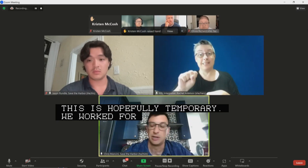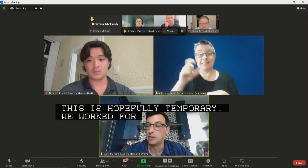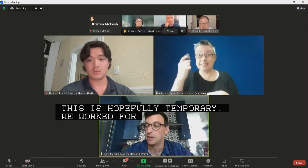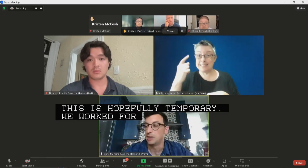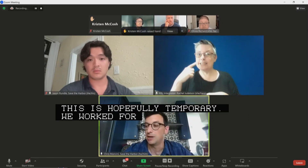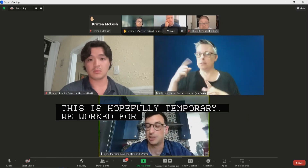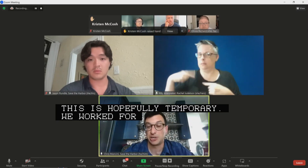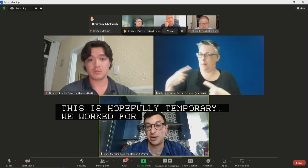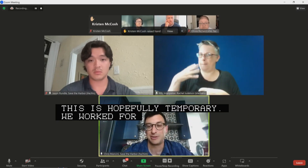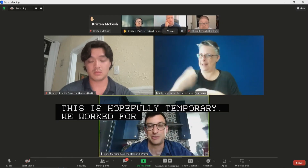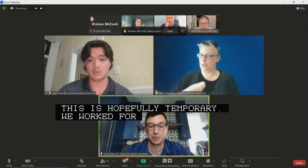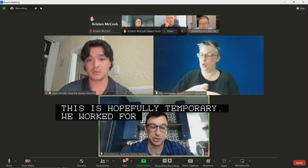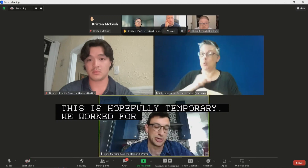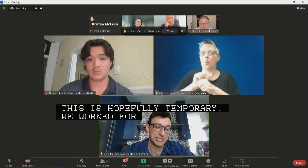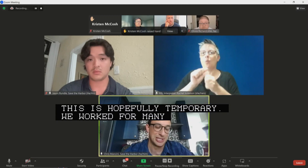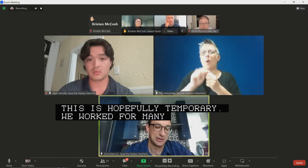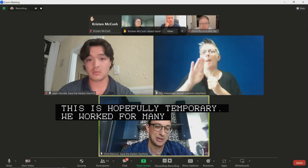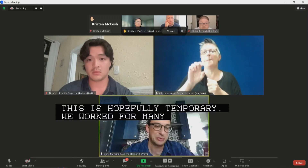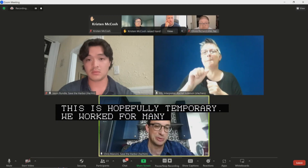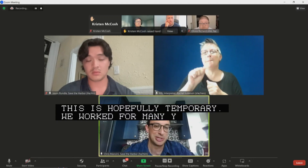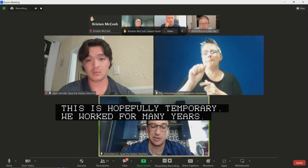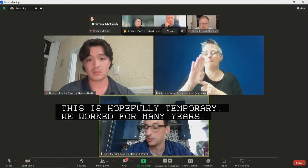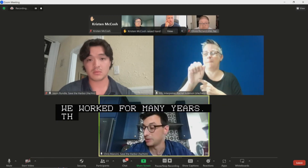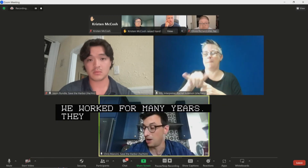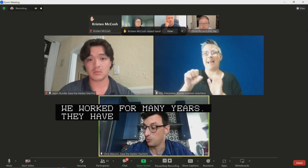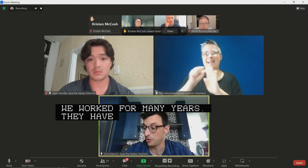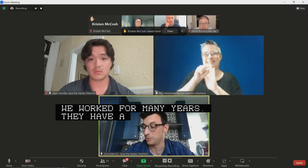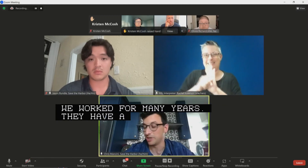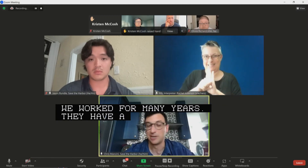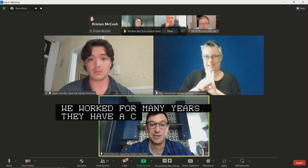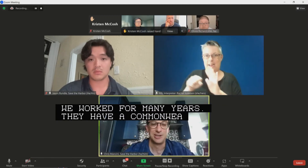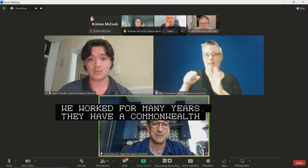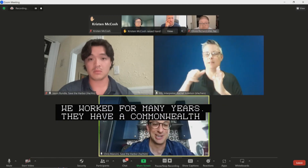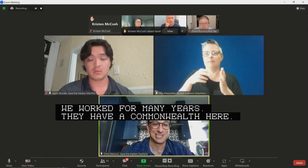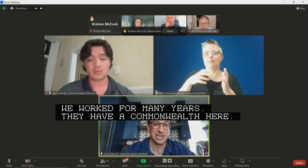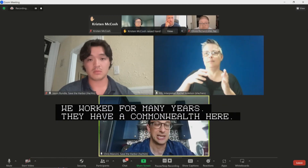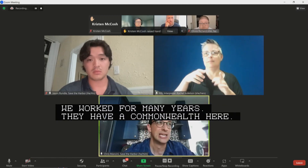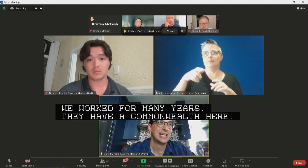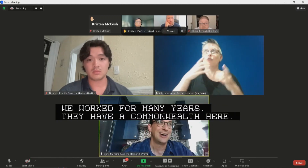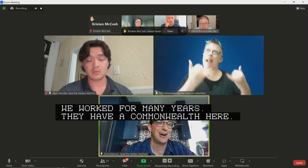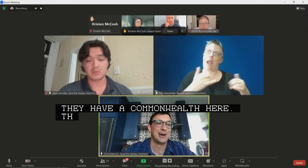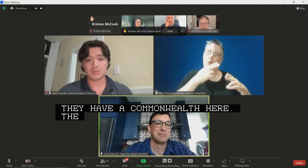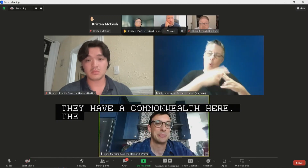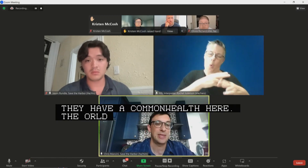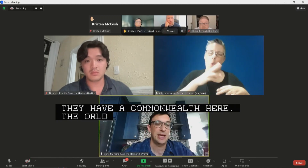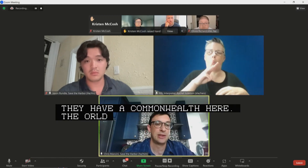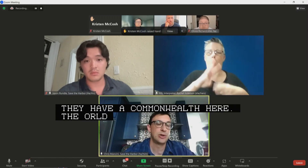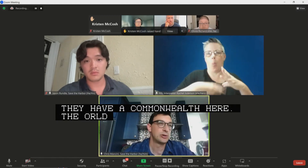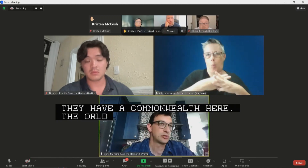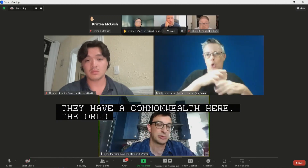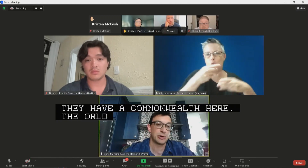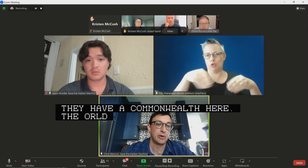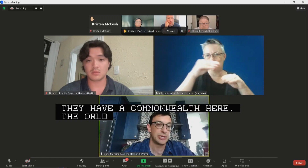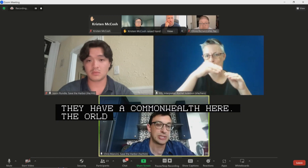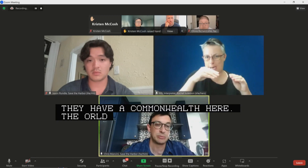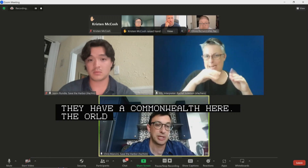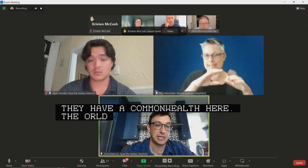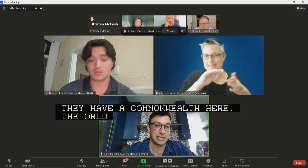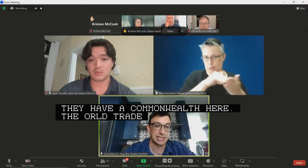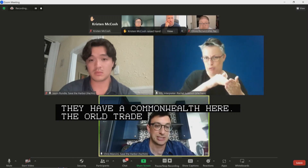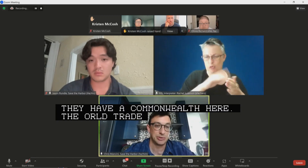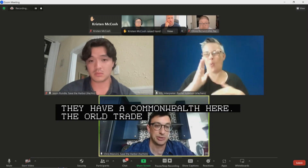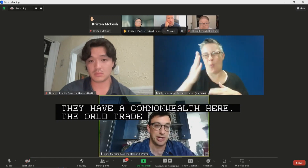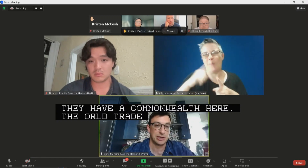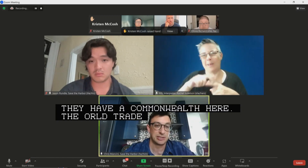Pier, the World Trade Center. It will be called Commonwealth Pier when it's done. And those trips were always